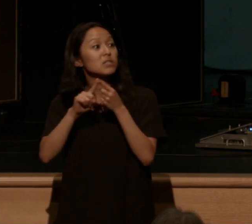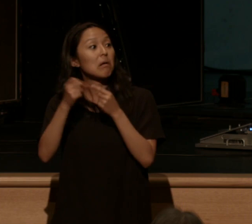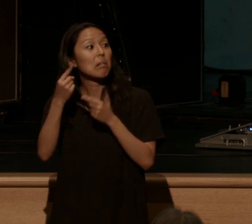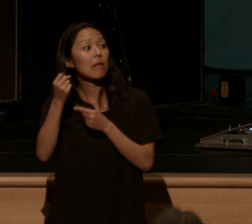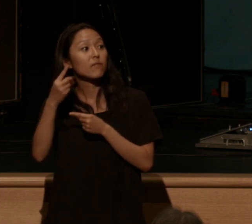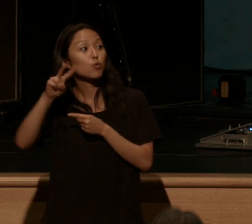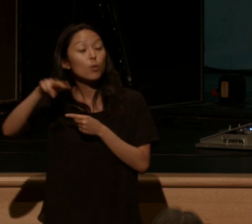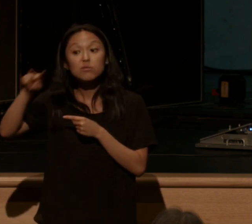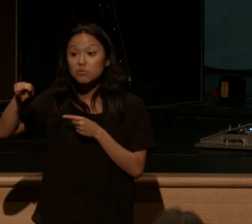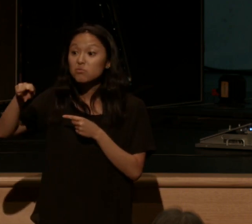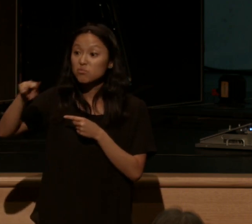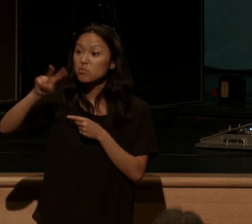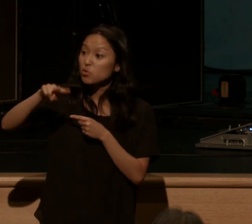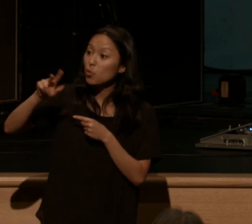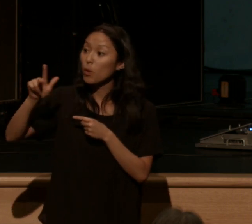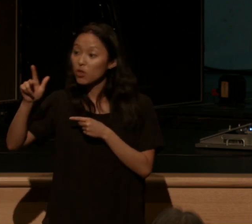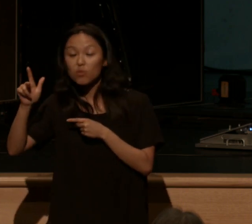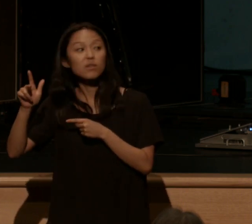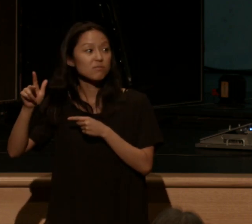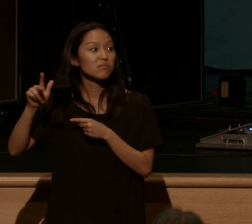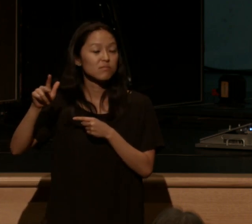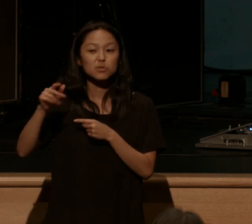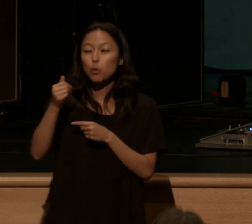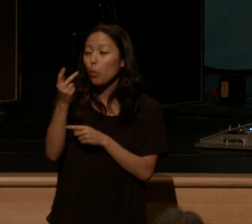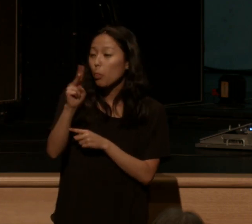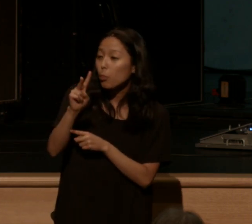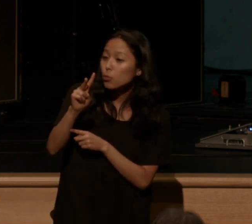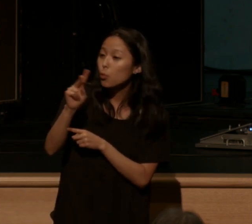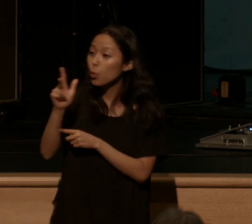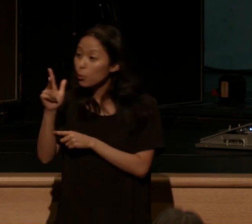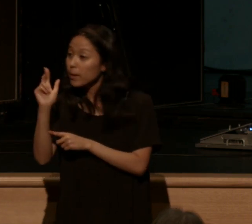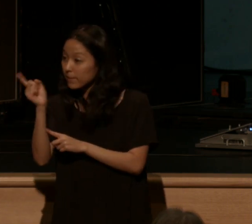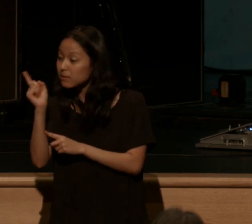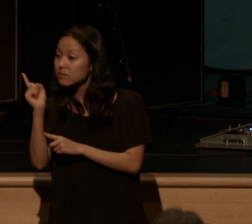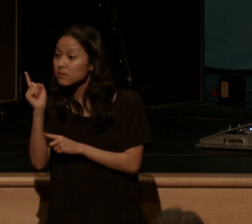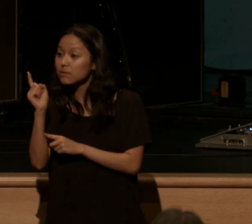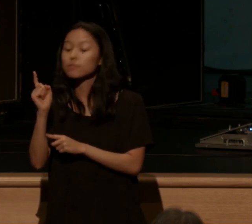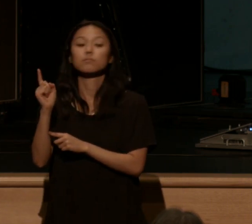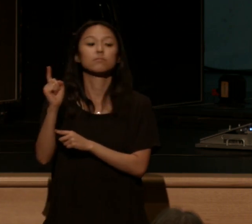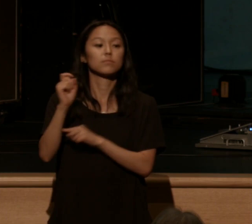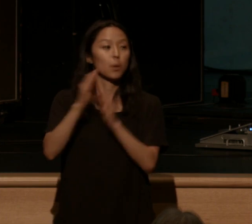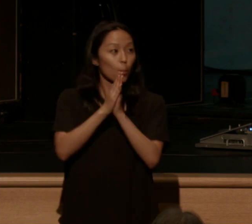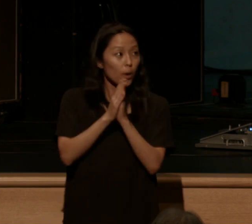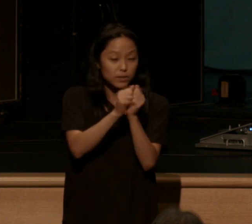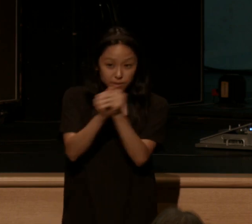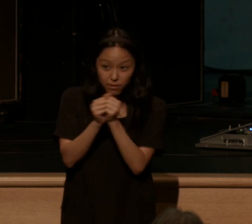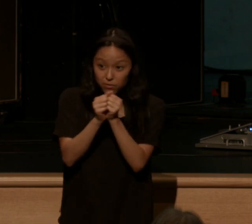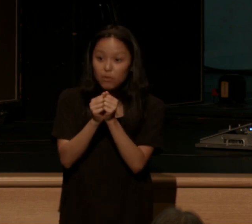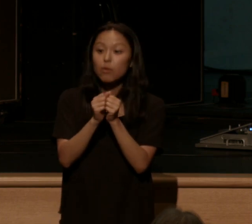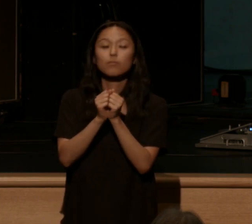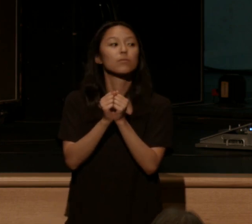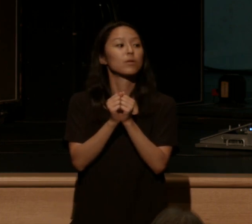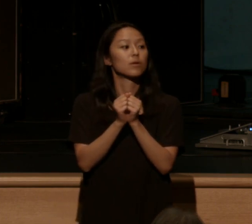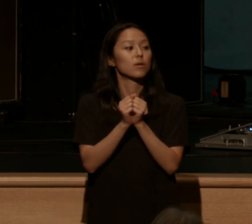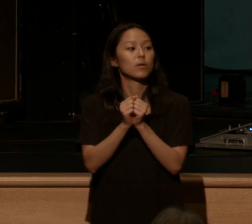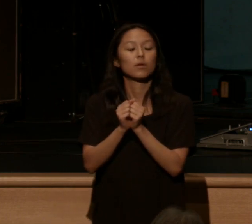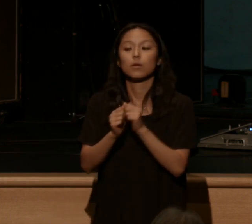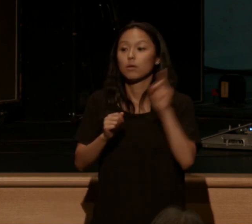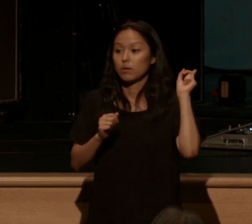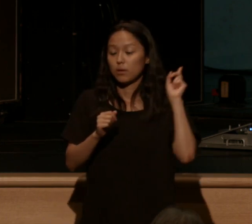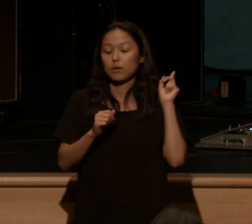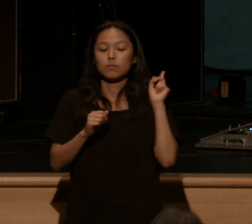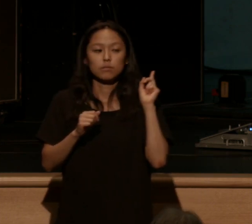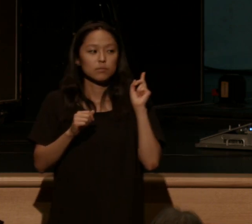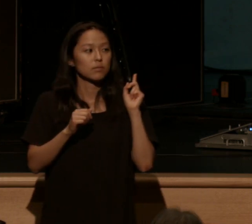so, 11:23. We're gonna pray together, groups two or three. Pray by yourself, that's fine. But I encourage you right now, Louis's gonna come out, he's gonna play